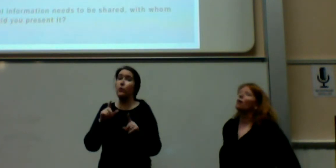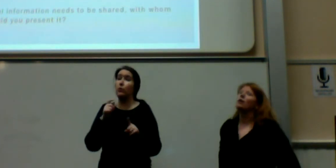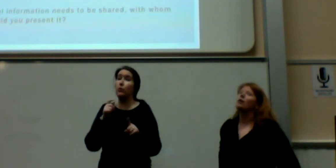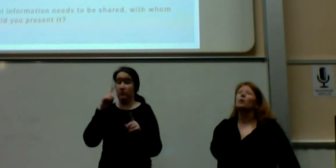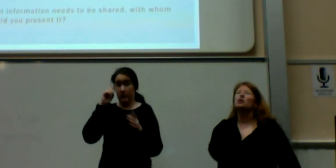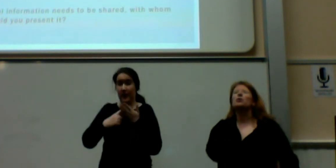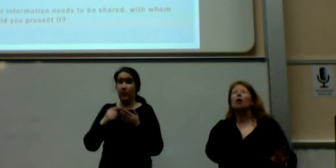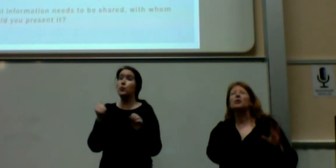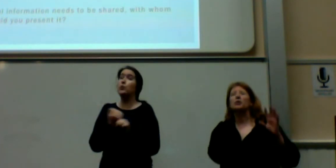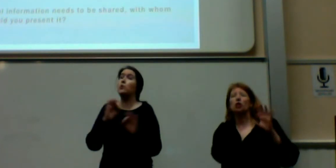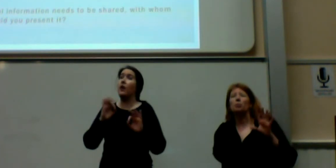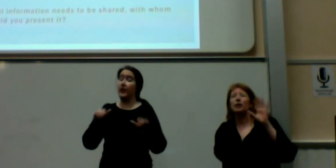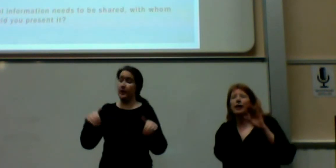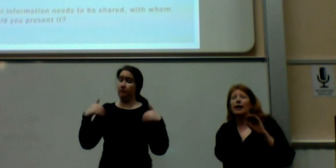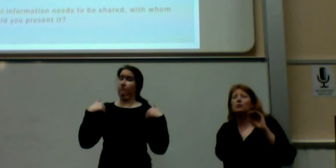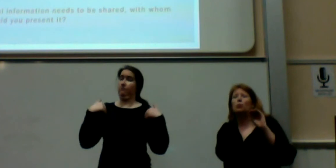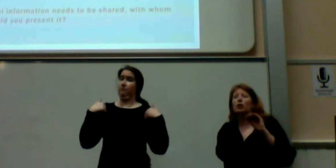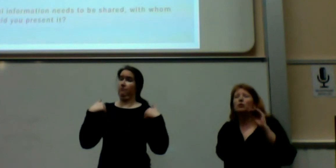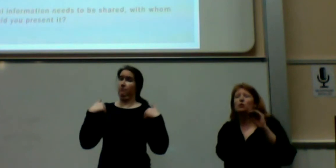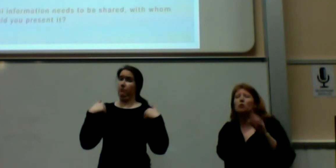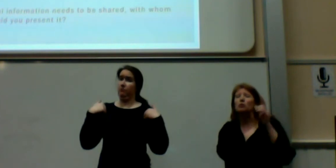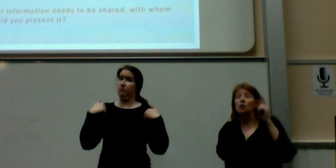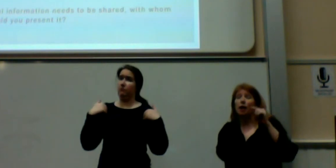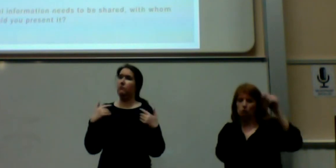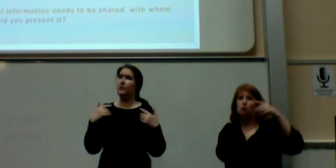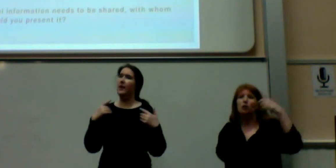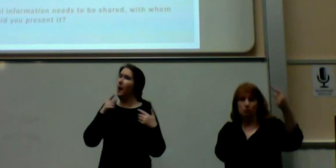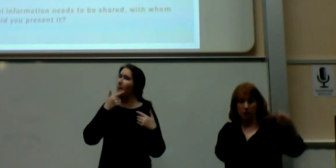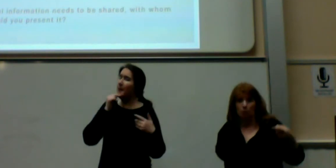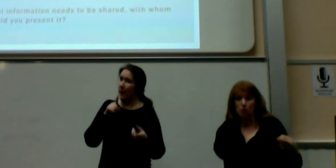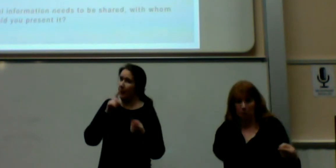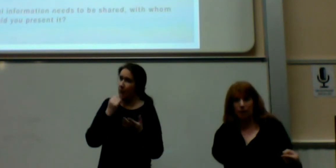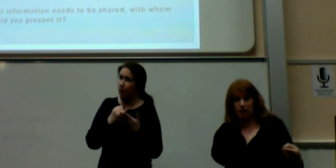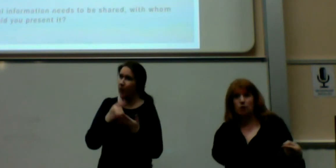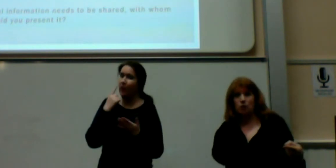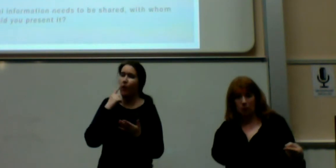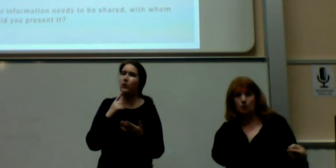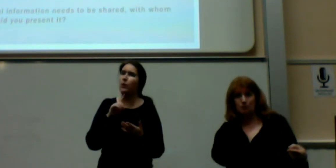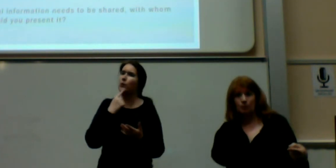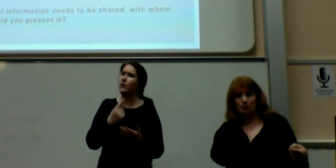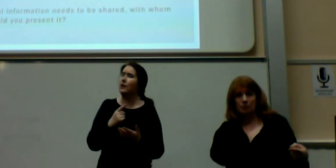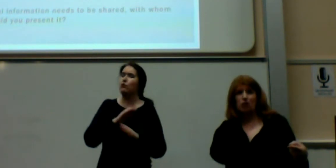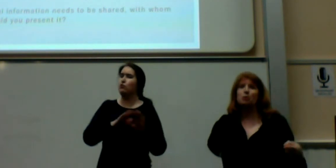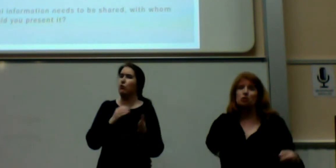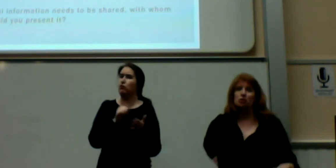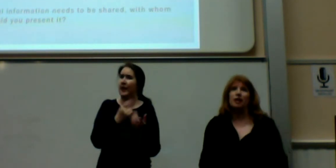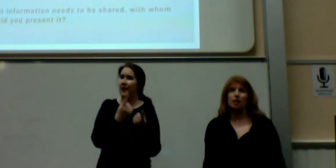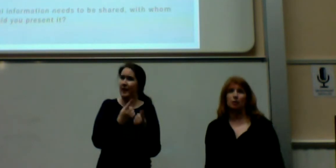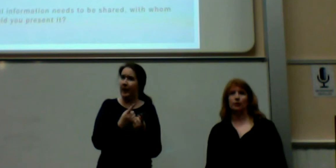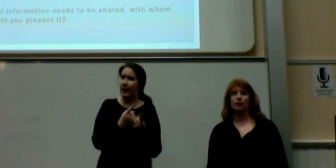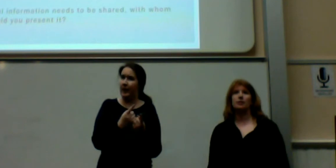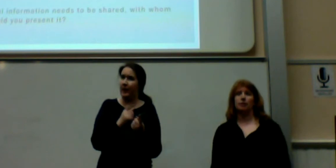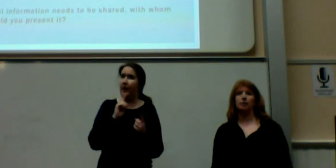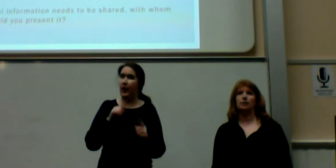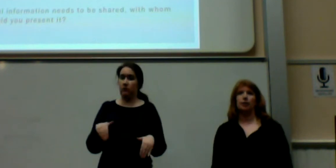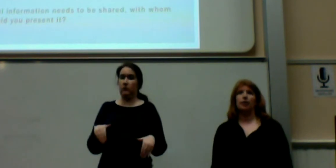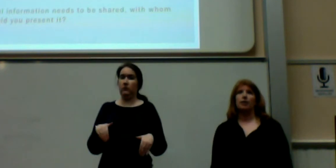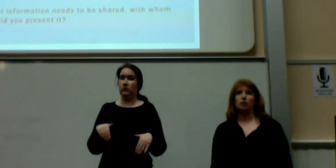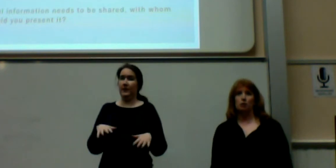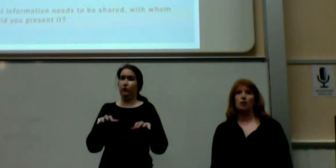all, which was always interpreted as, what if you chose not to do what you said was the right thing to do, as opposed to just standing perfectly